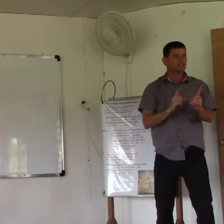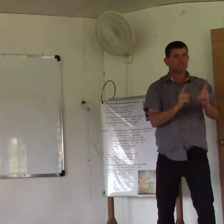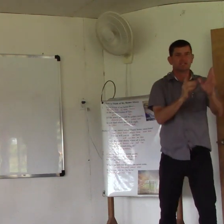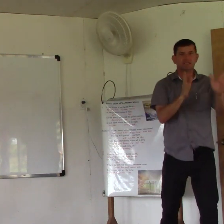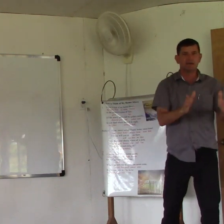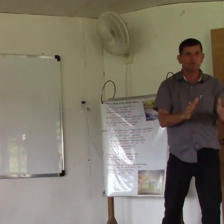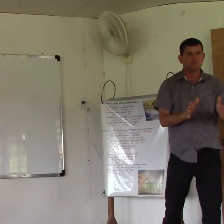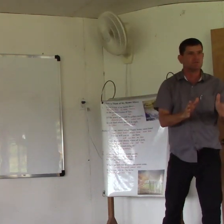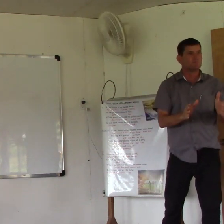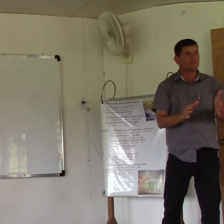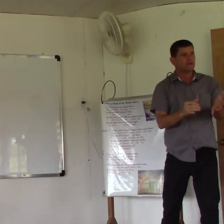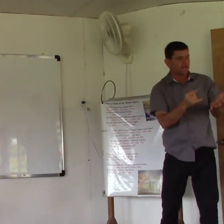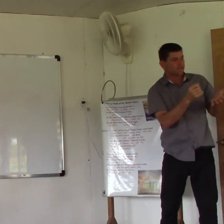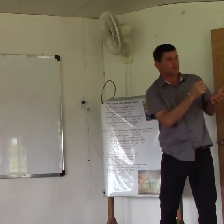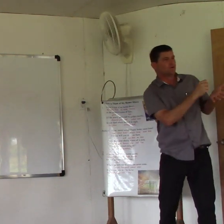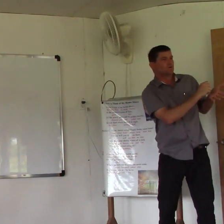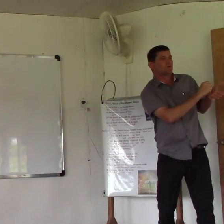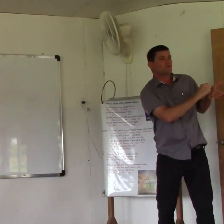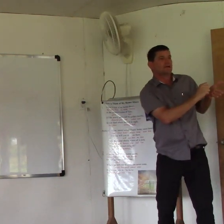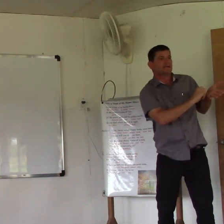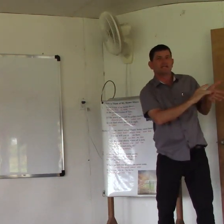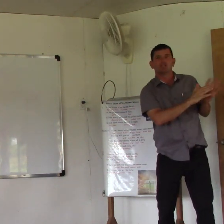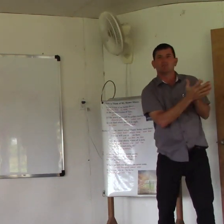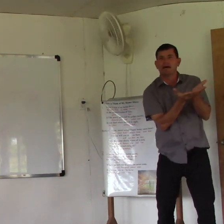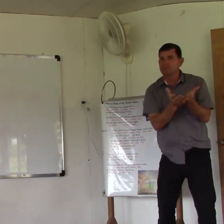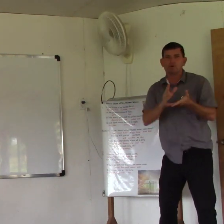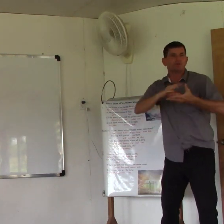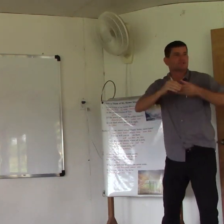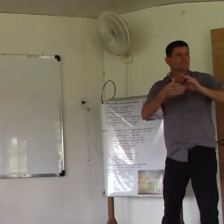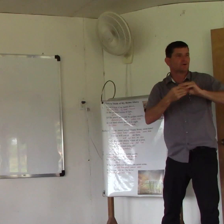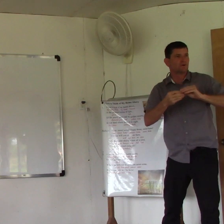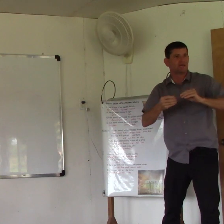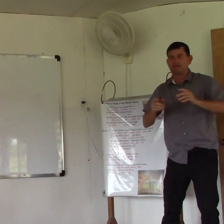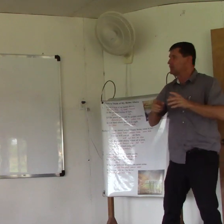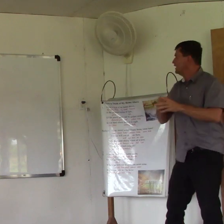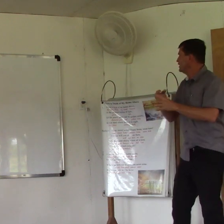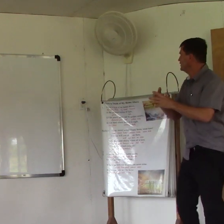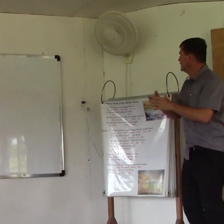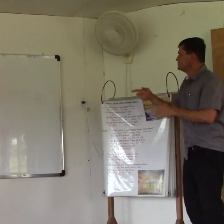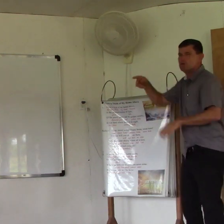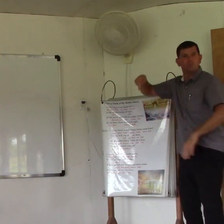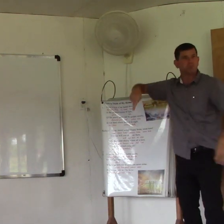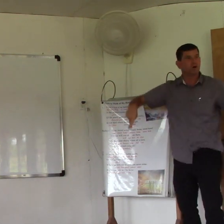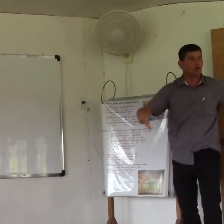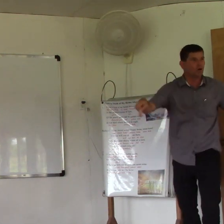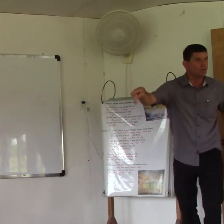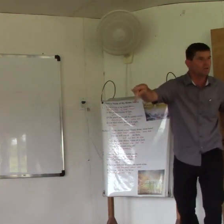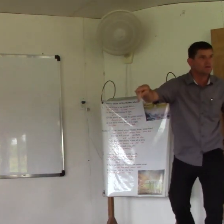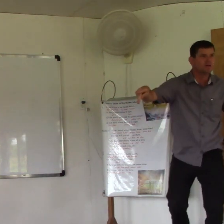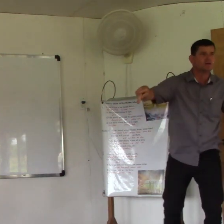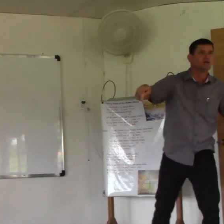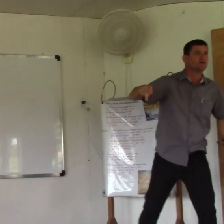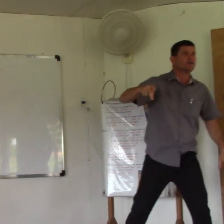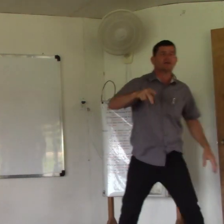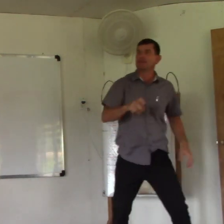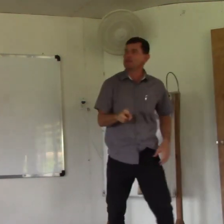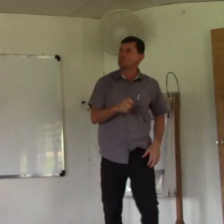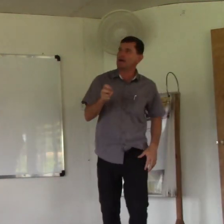the disciples, they were writing the Bible, the story. And then Paul, he